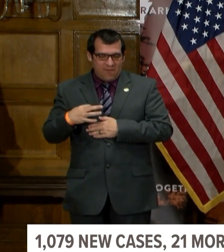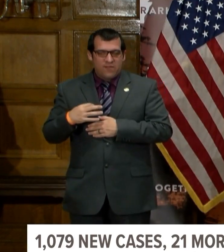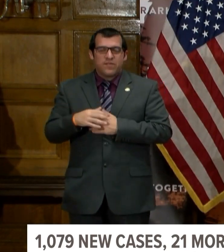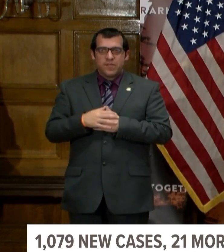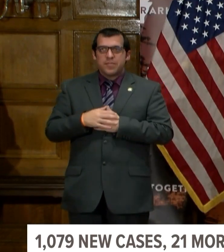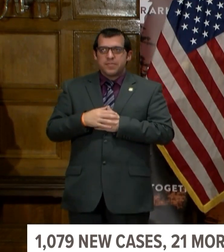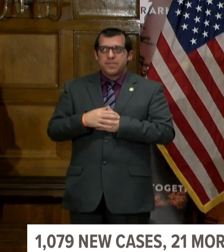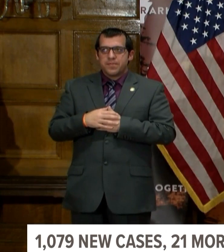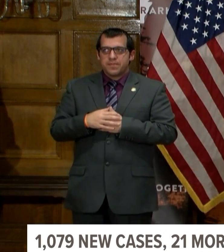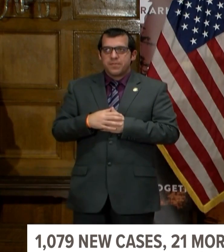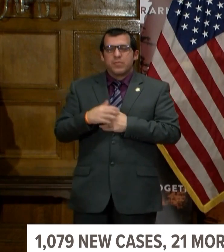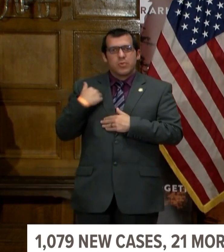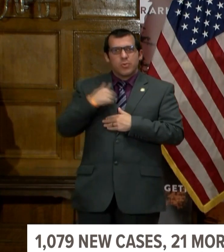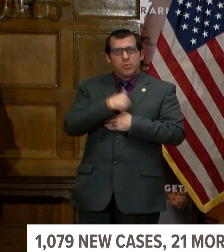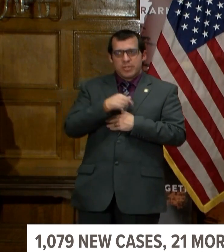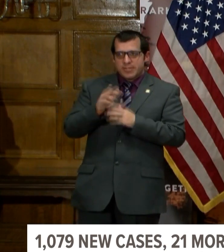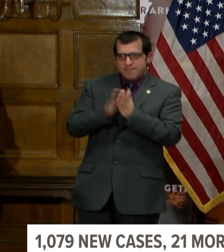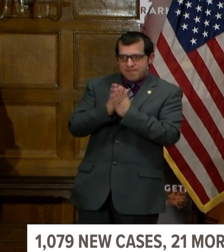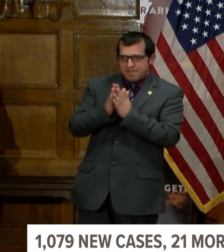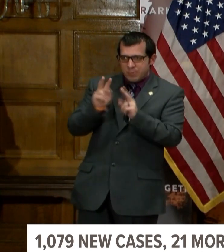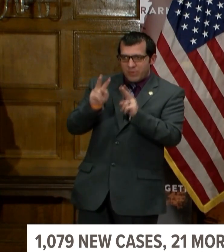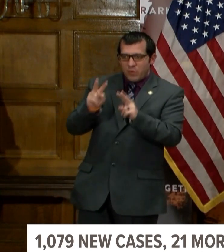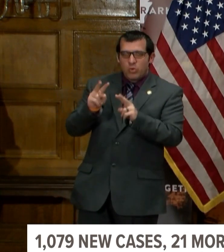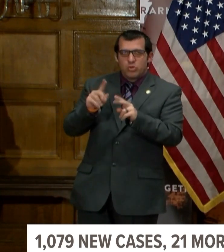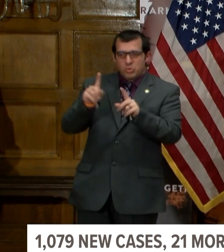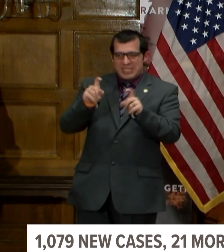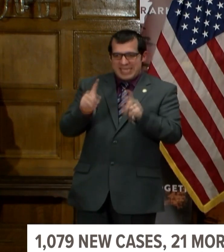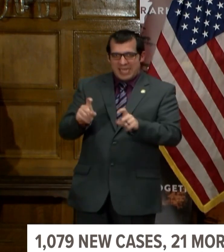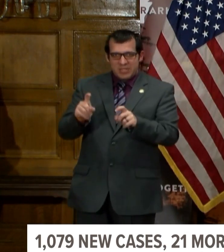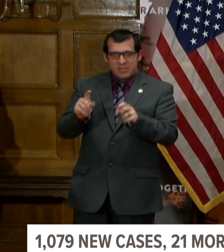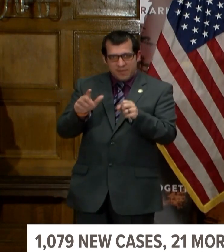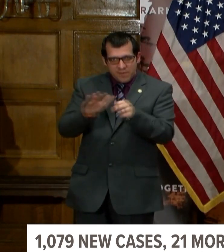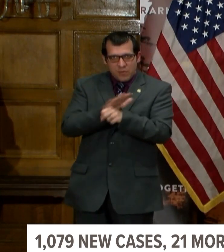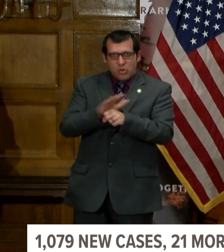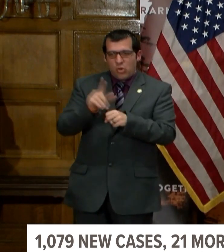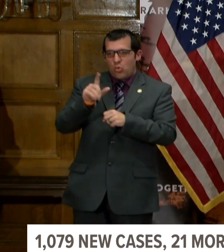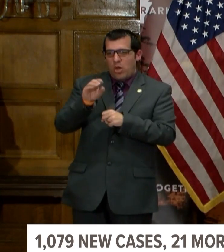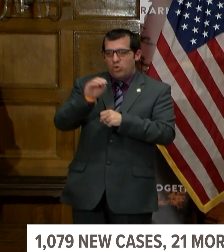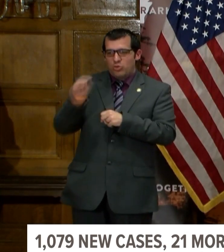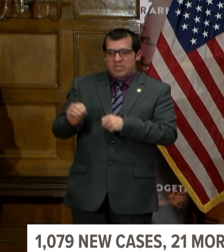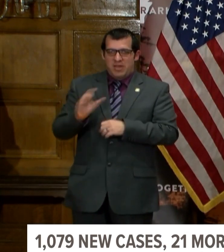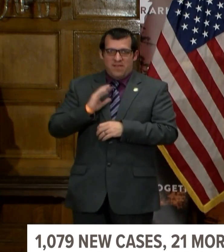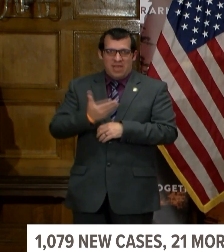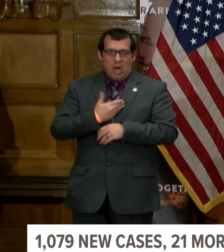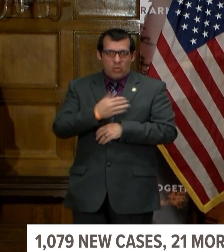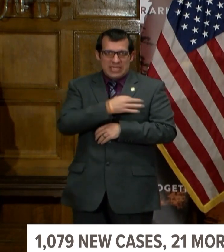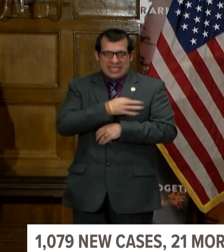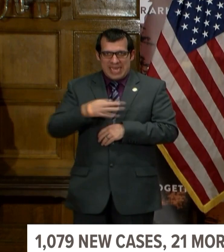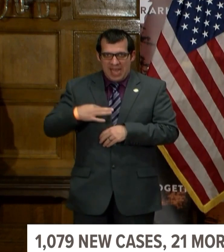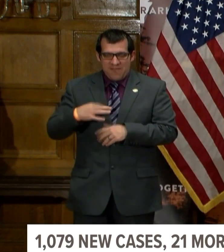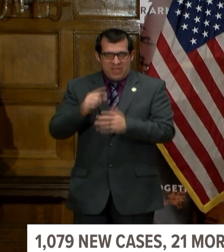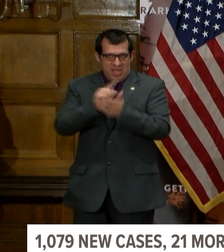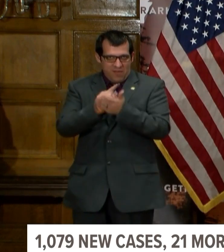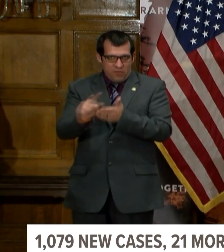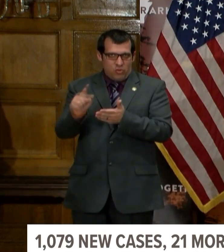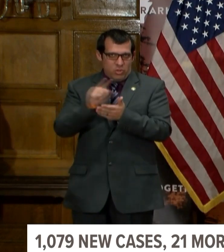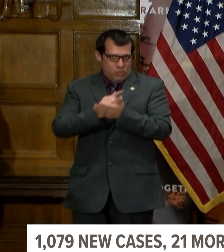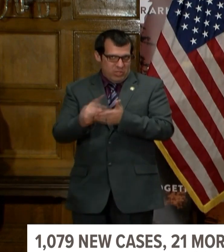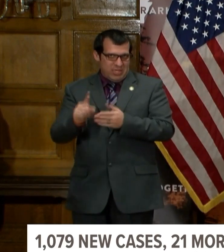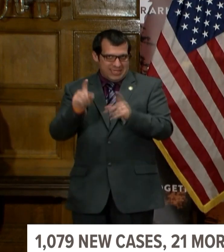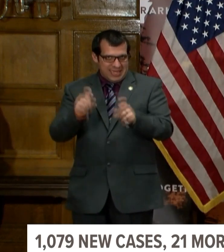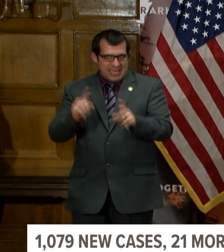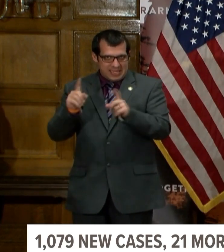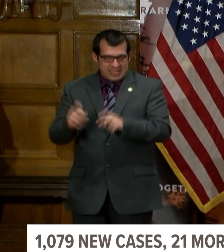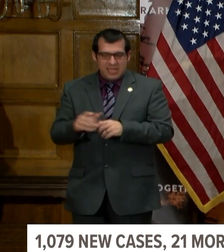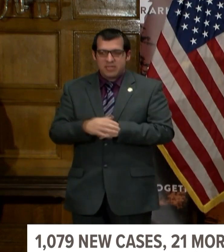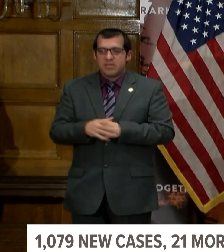forward to being able to test 100% of our human development staff on a weekly basis.